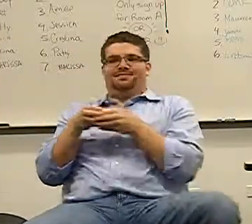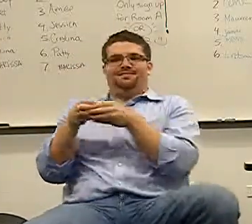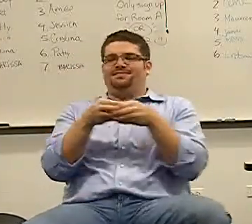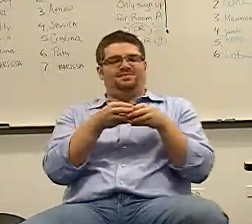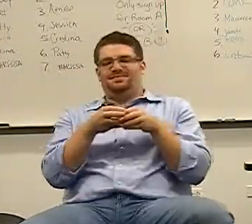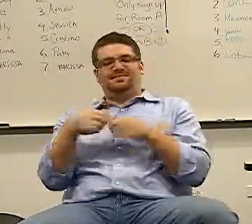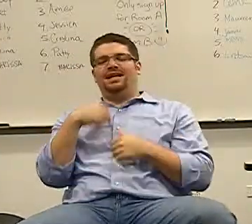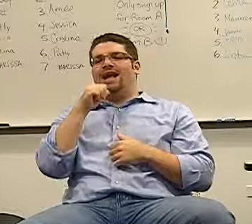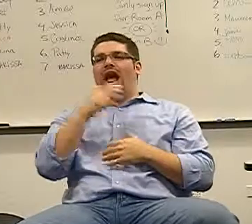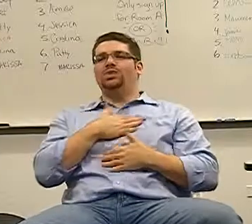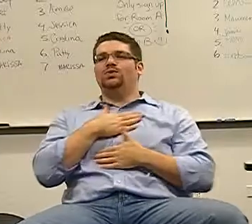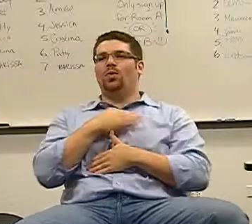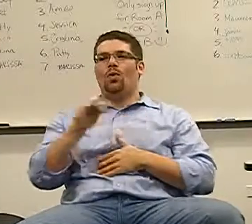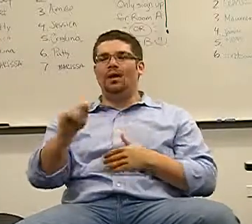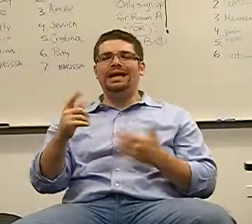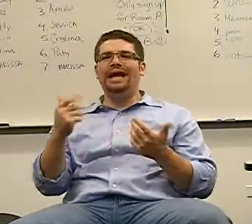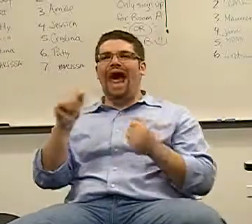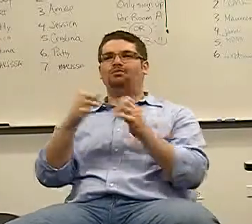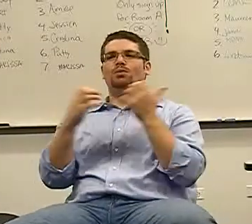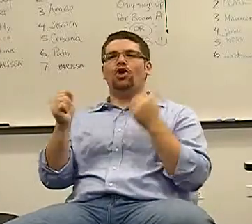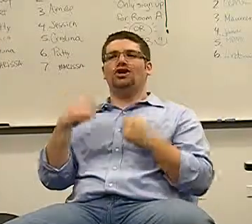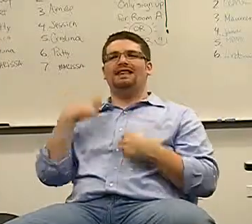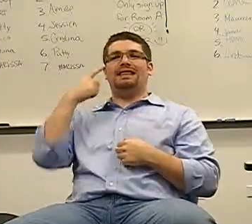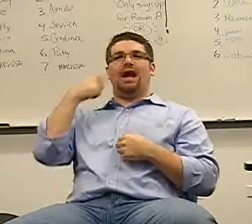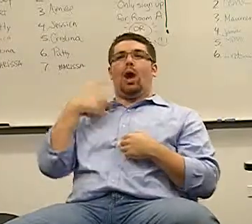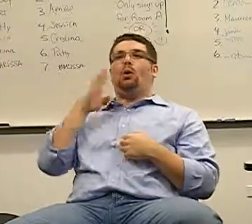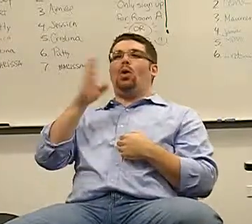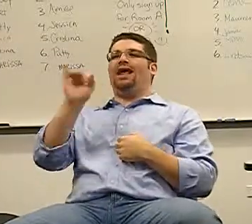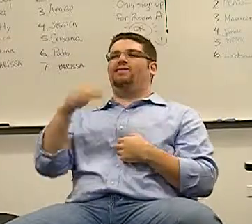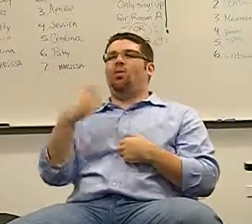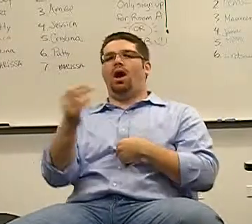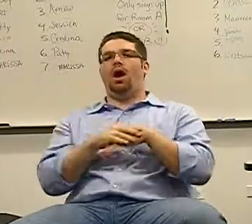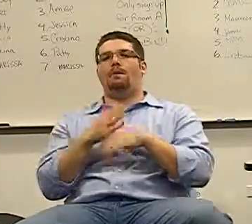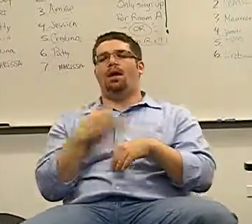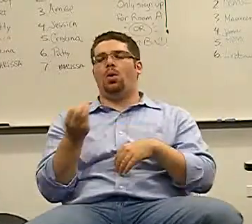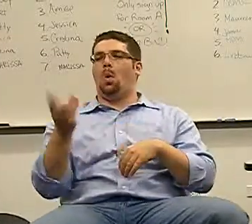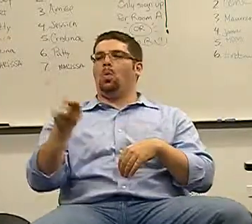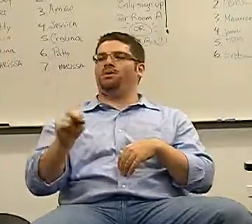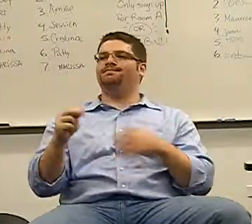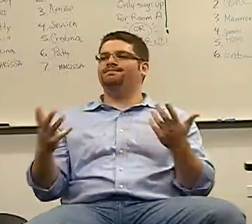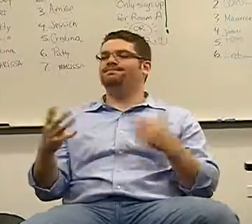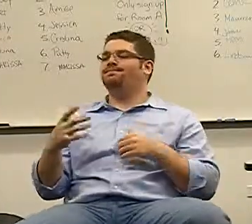This small group of us moving around, although we enjoyed it,